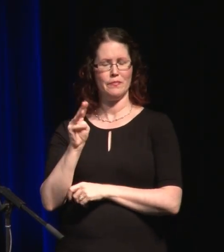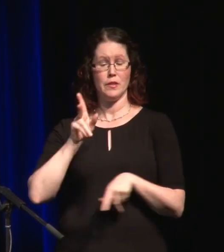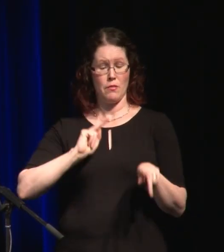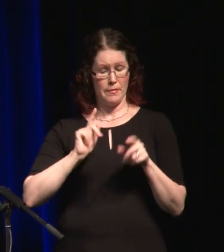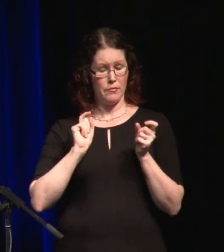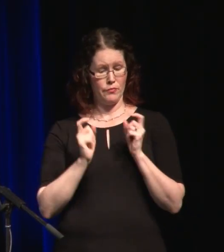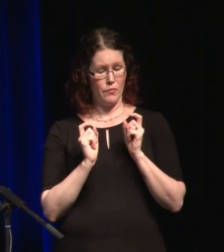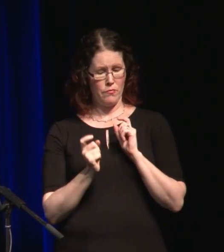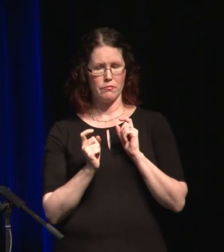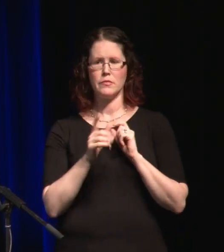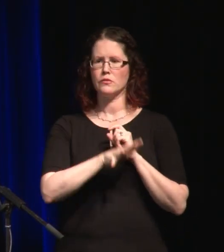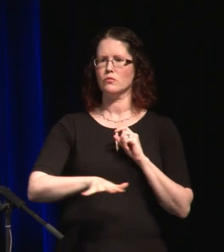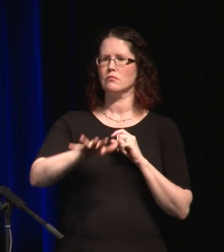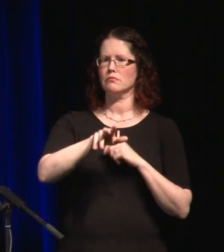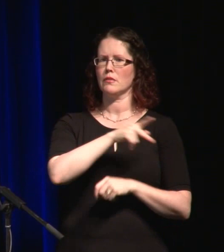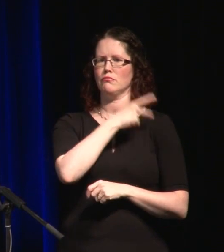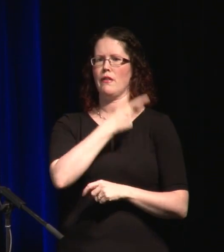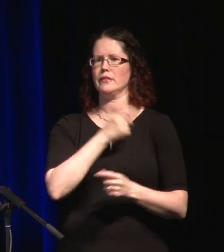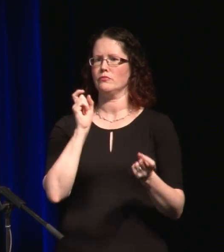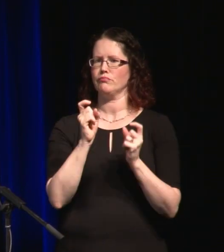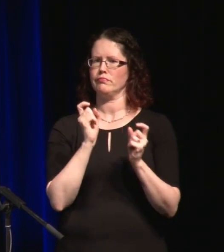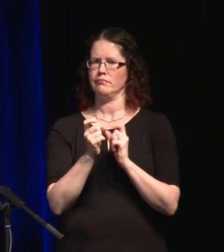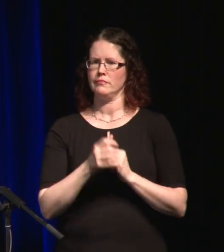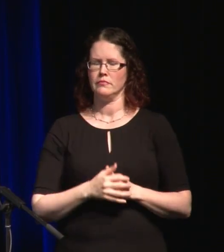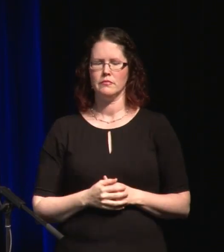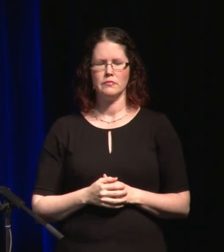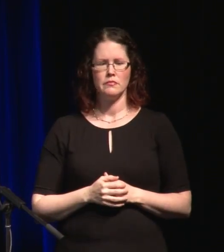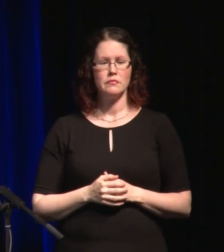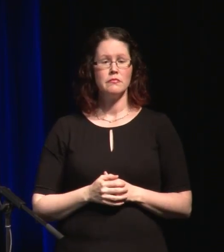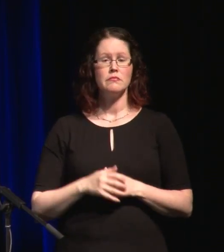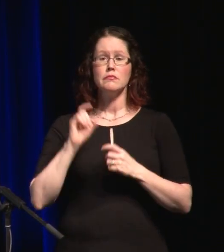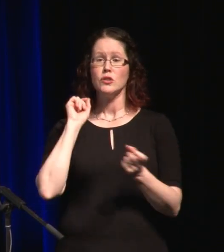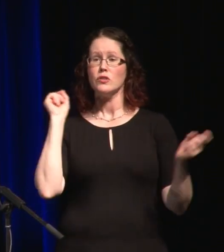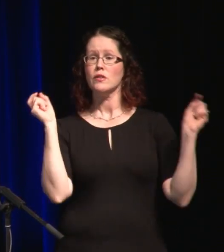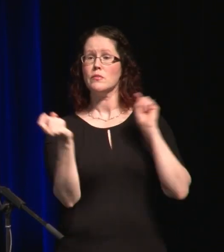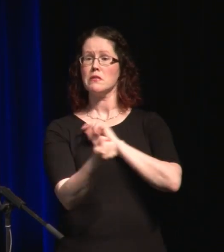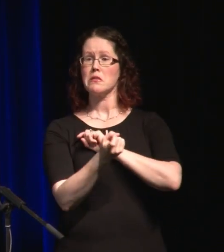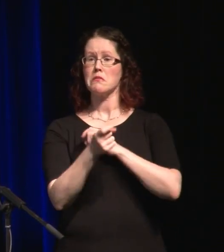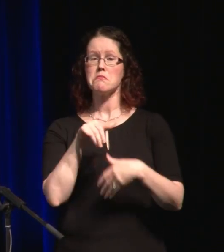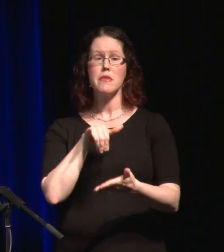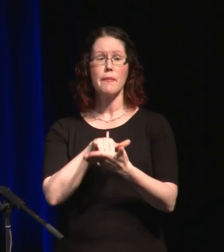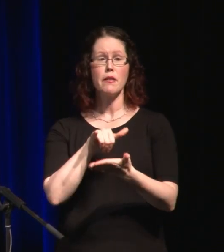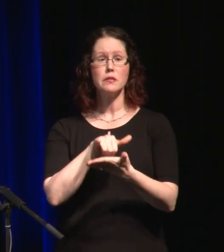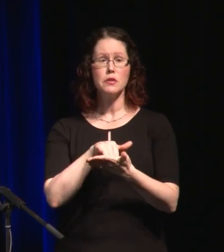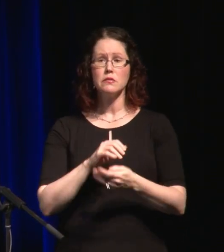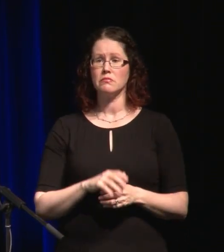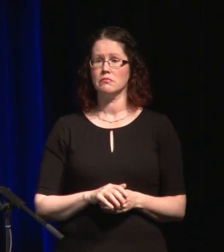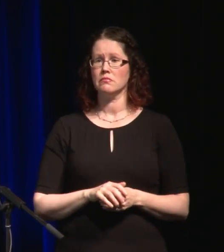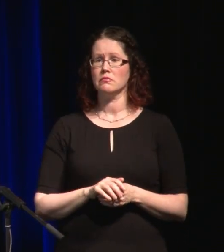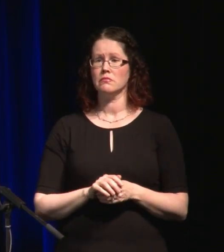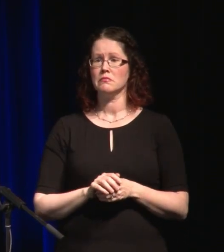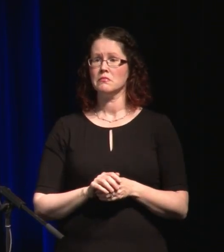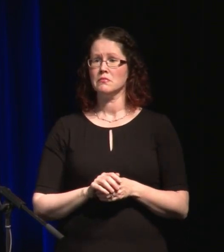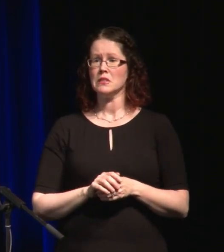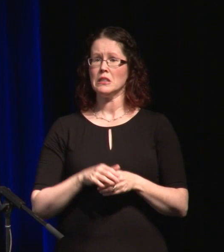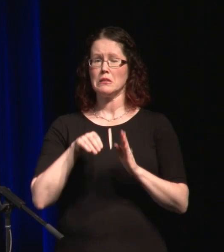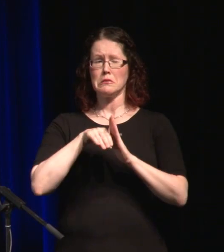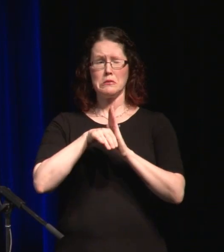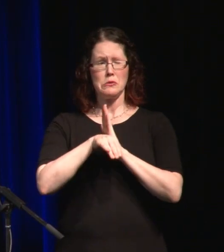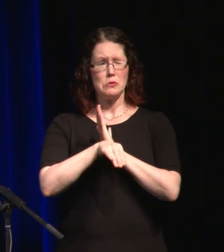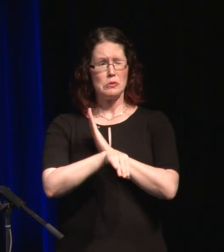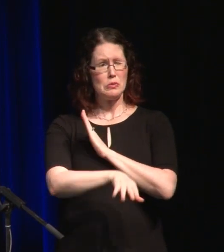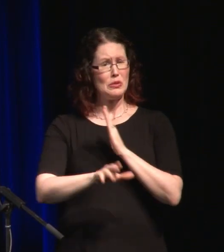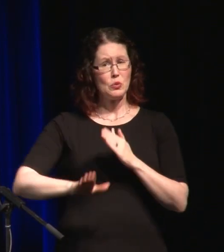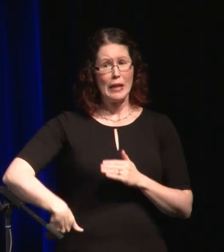province. Is transformation impossible? Is it out of reach for us as Nova Scotians?